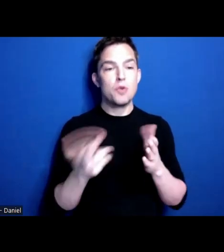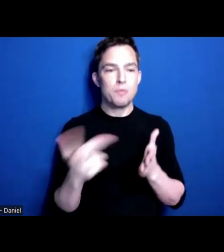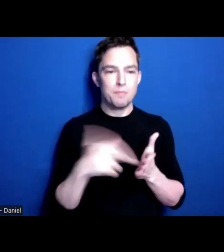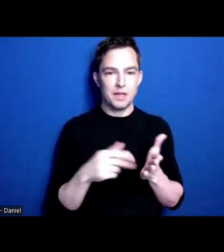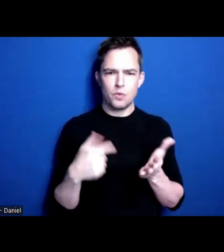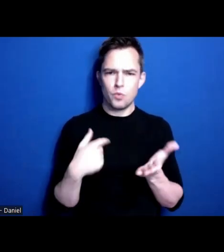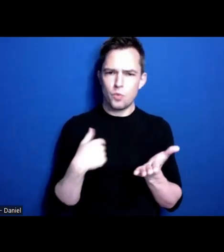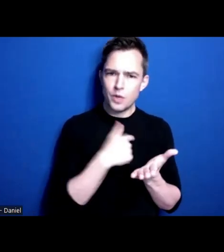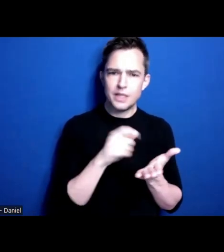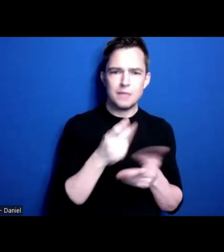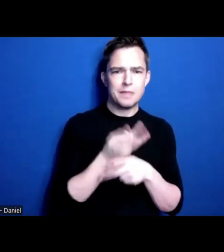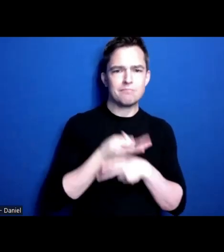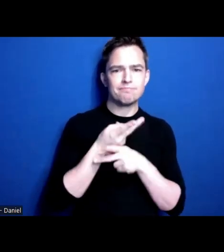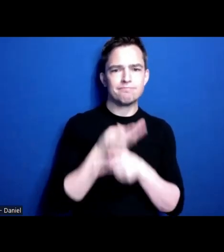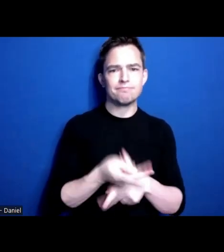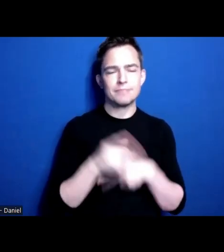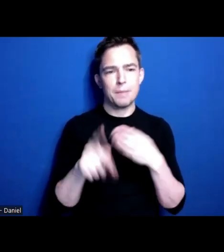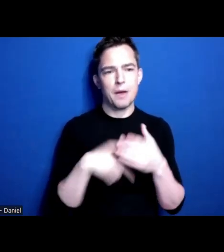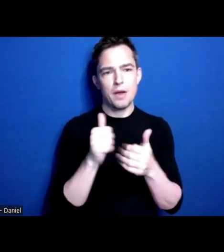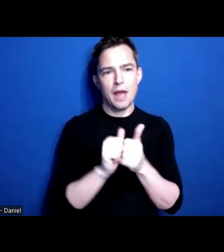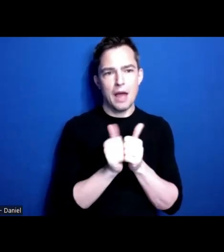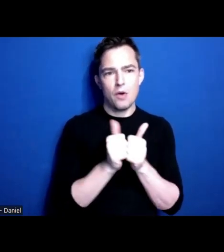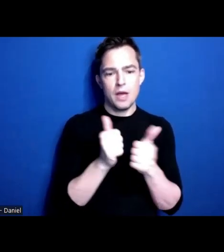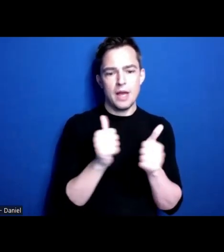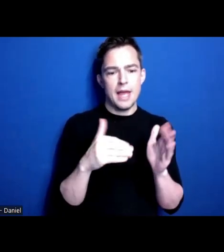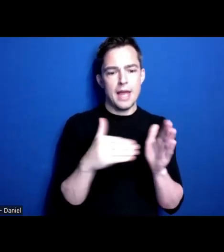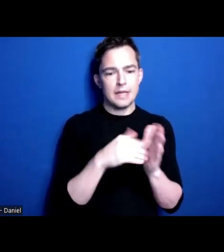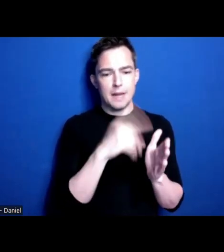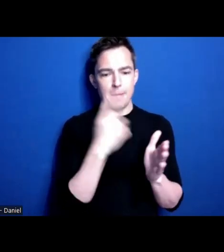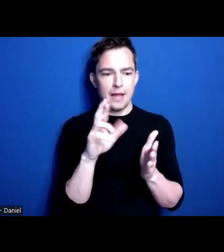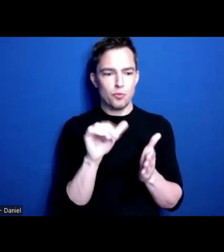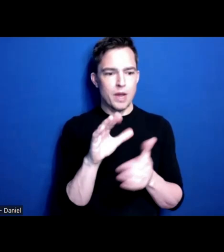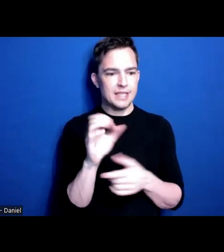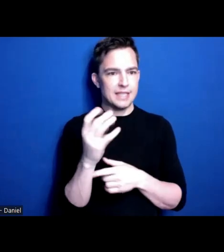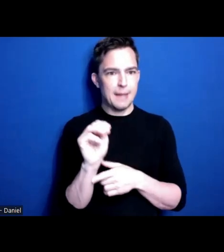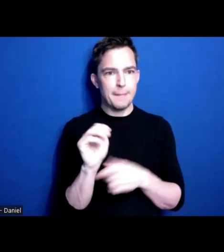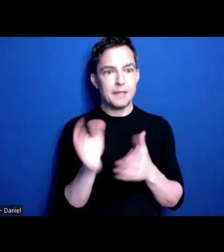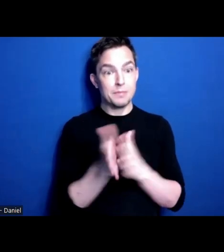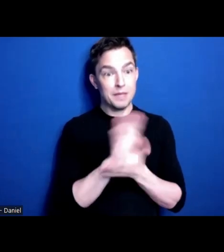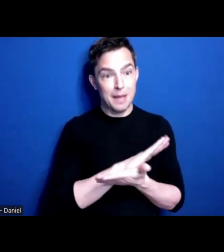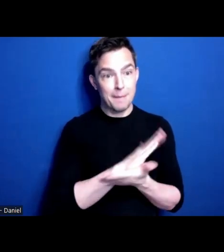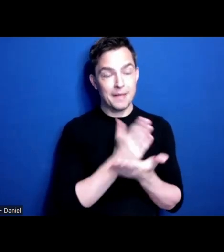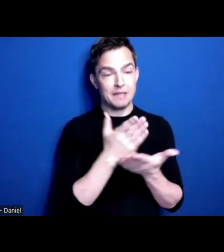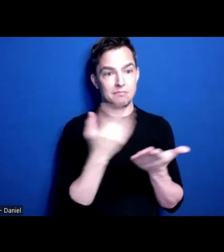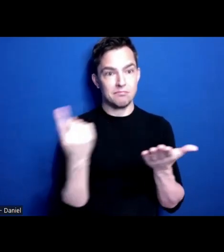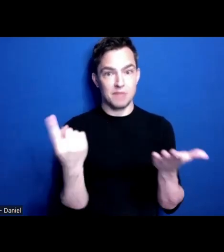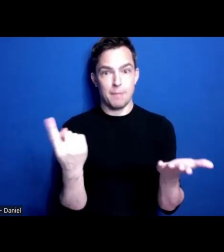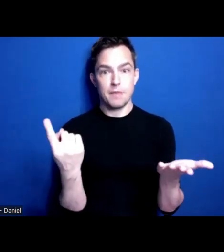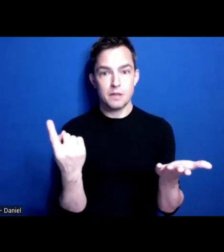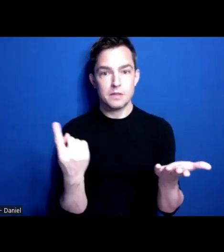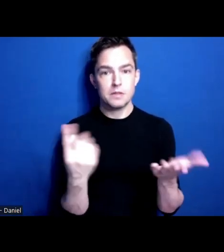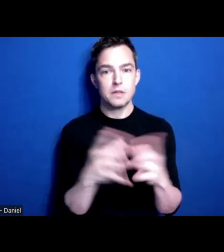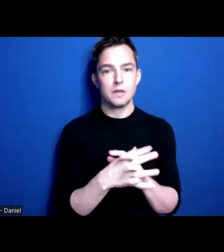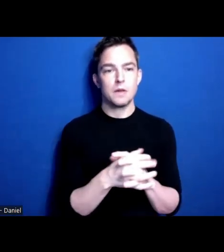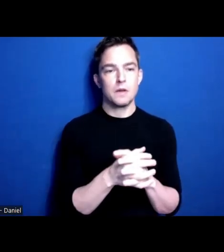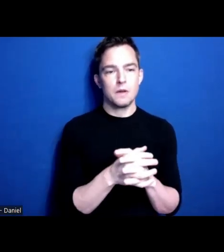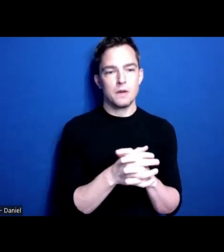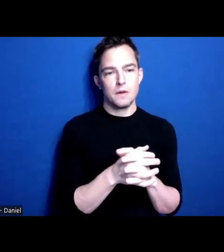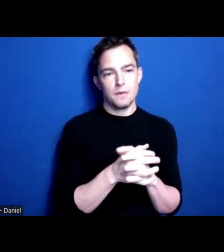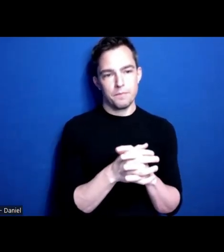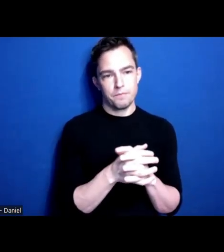to be cautious about how anti-Black racism is becoming a thing. So I would, this